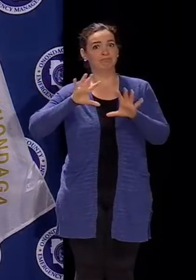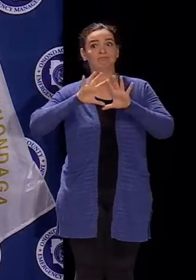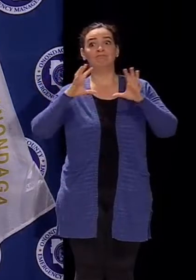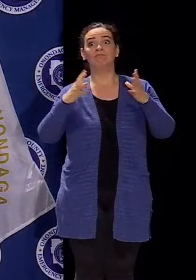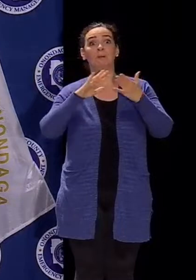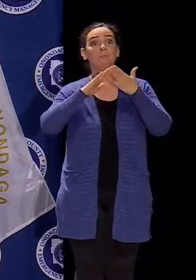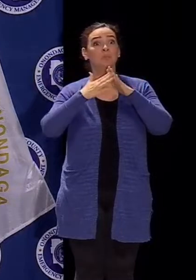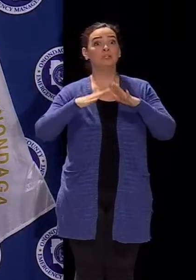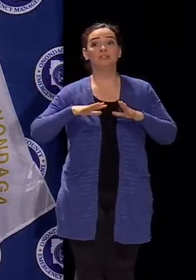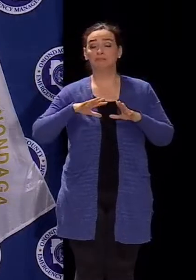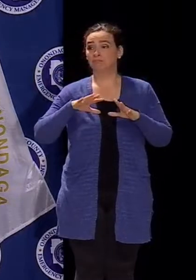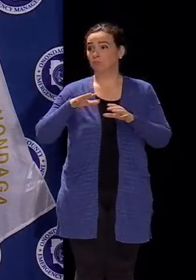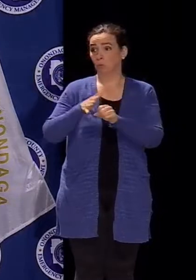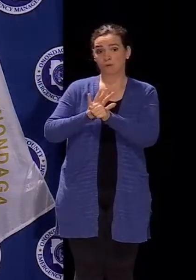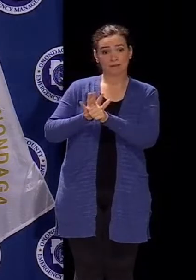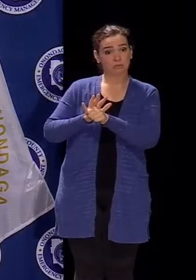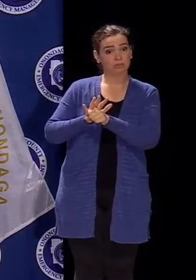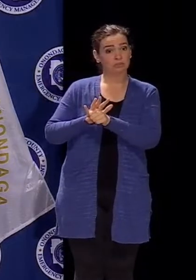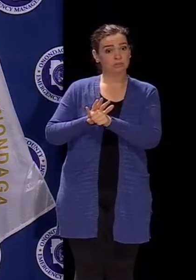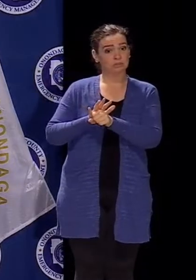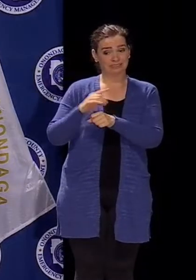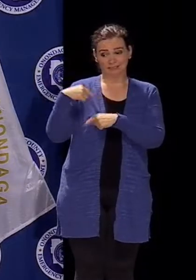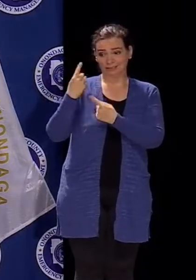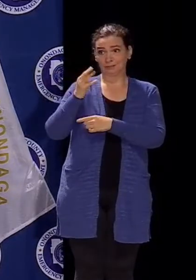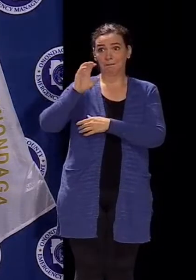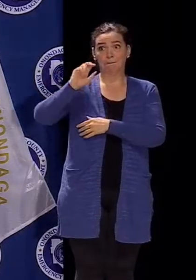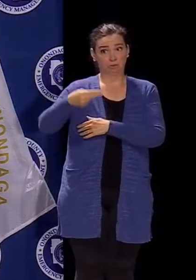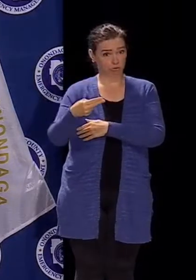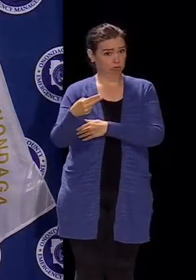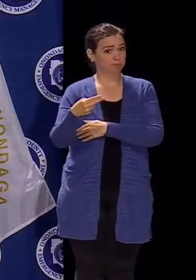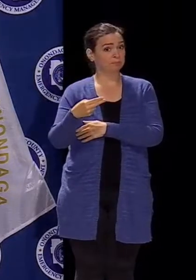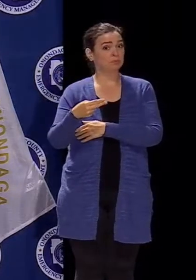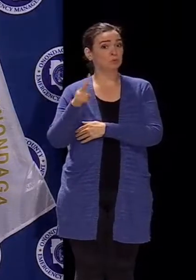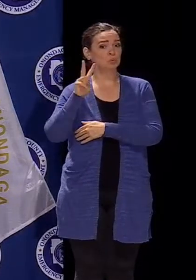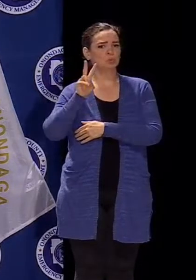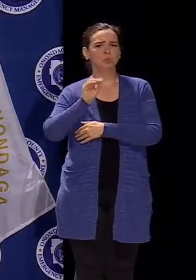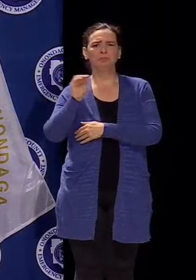since the beginning of March, but 2% in our average.